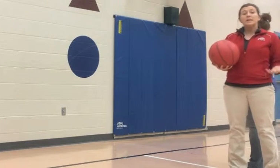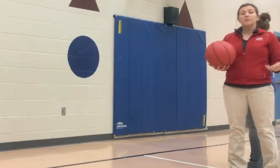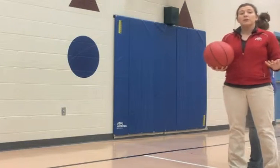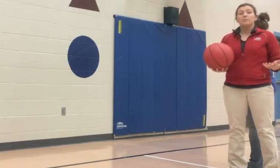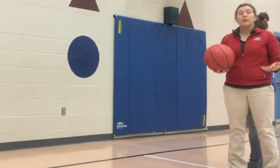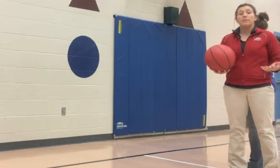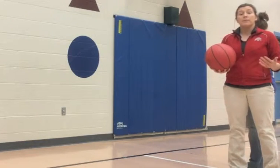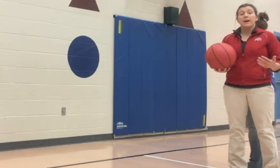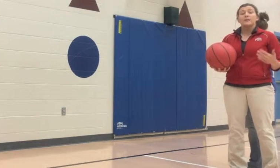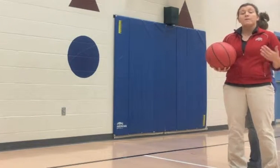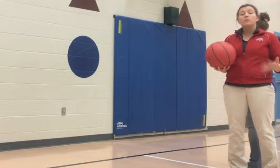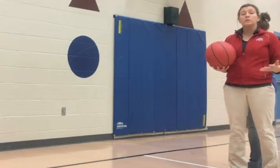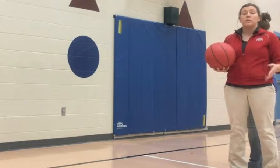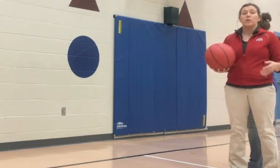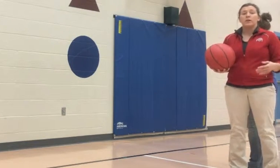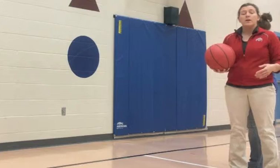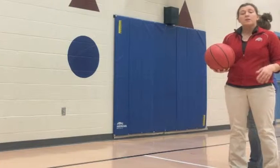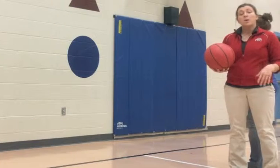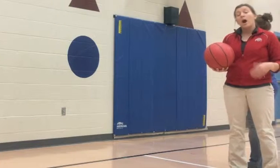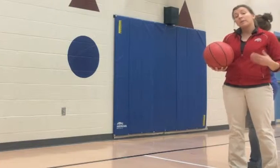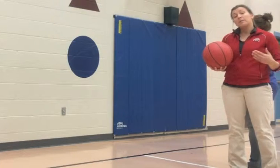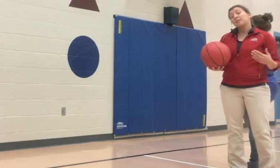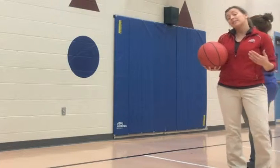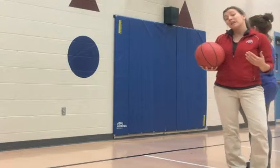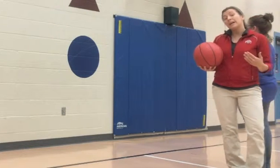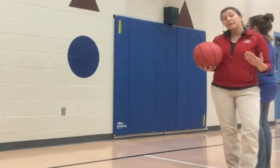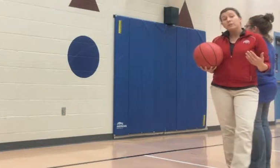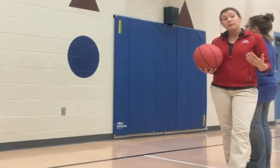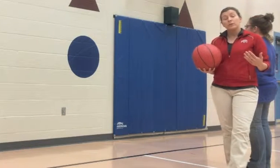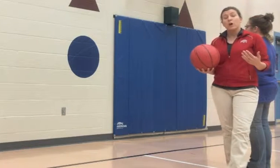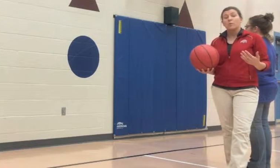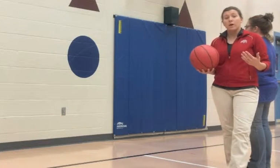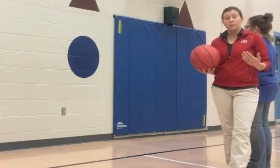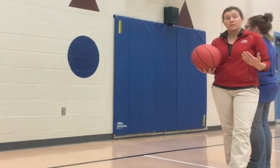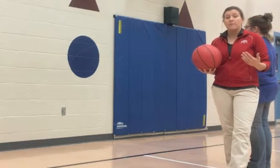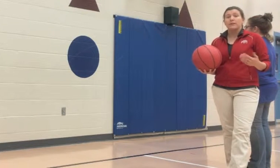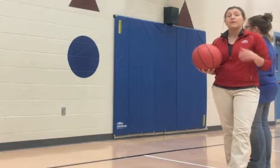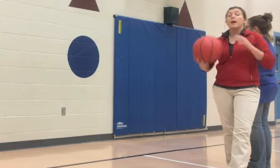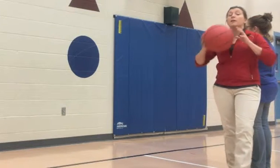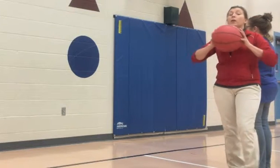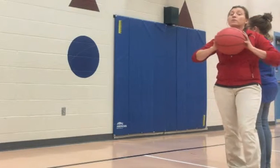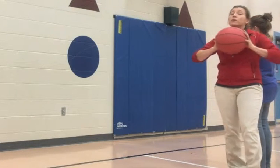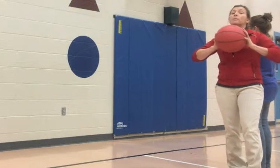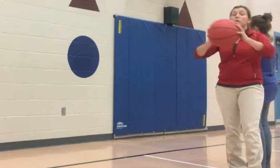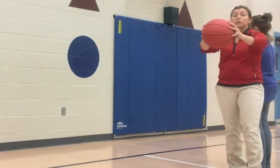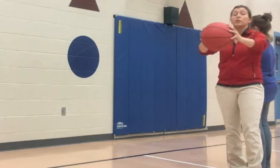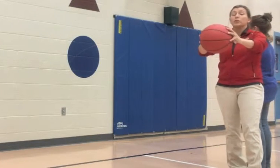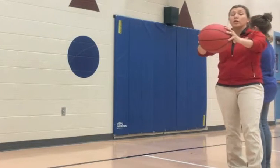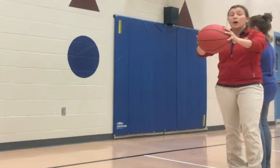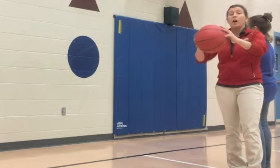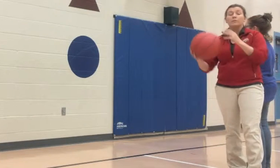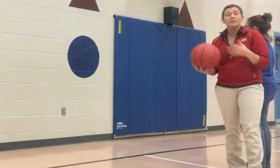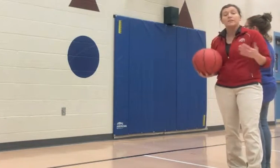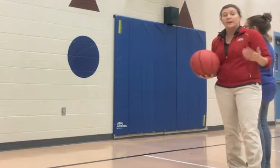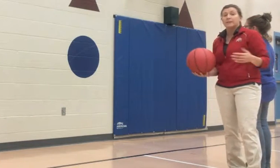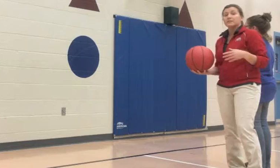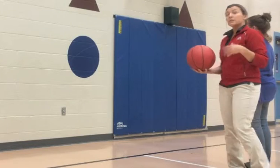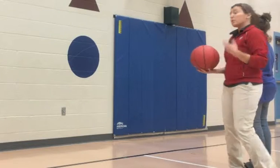this time we're going to provide full support. So I'm going to be sliding her foot along while we're stepping, and I'm also going to push her arms and her hands towards